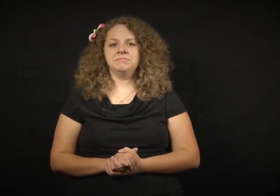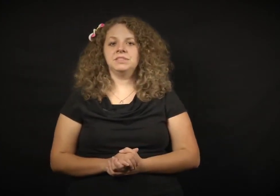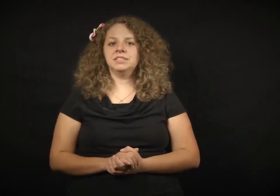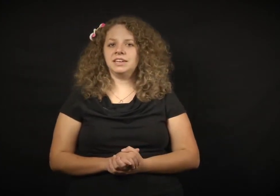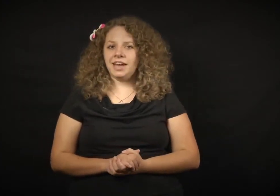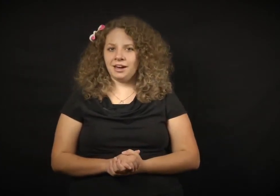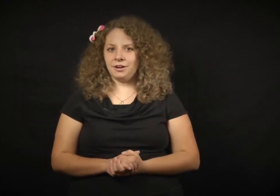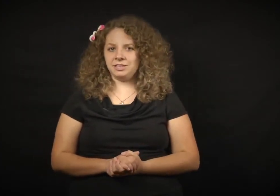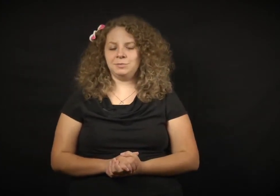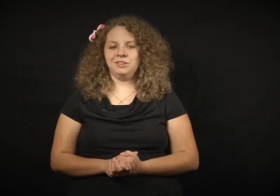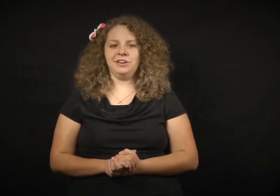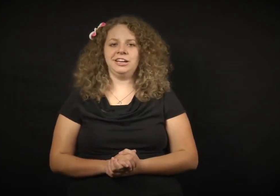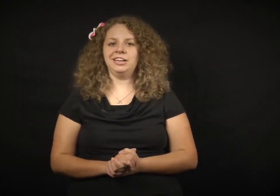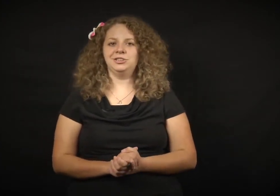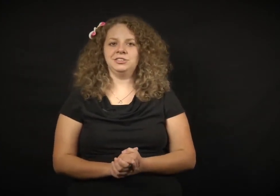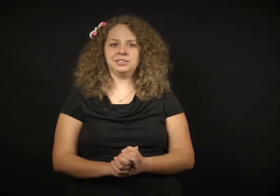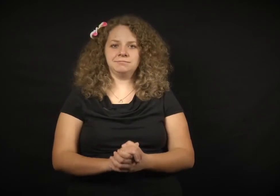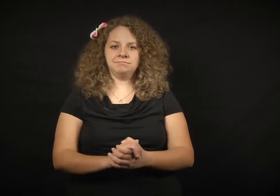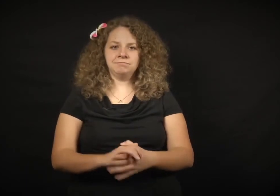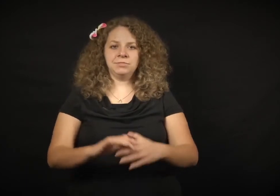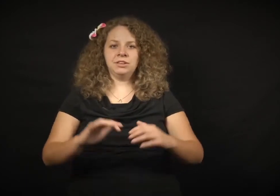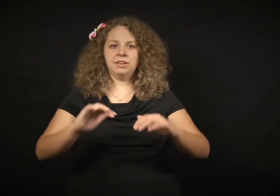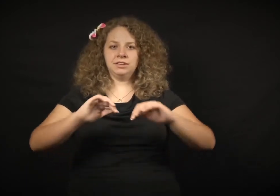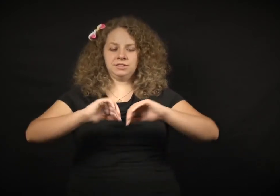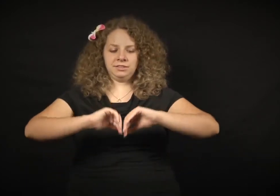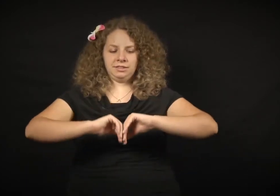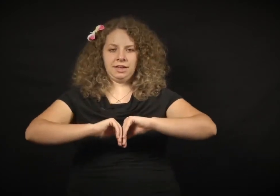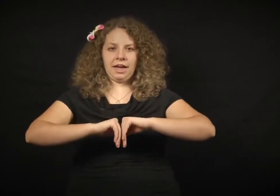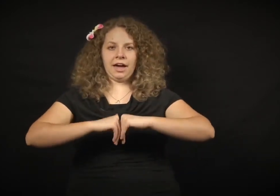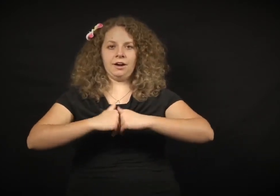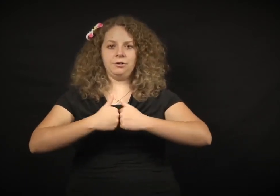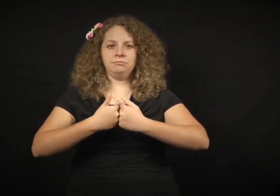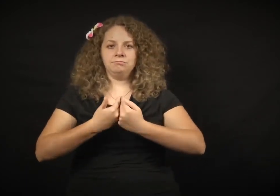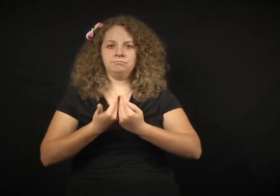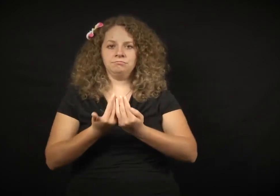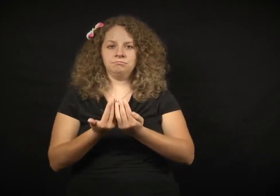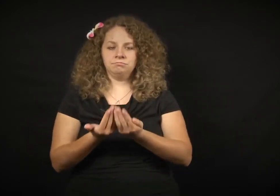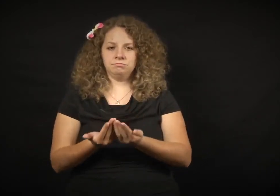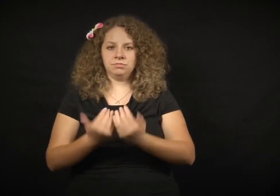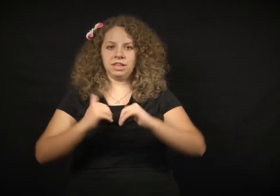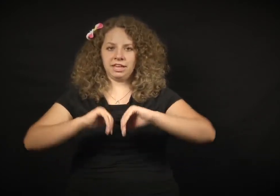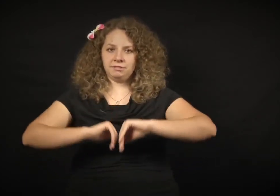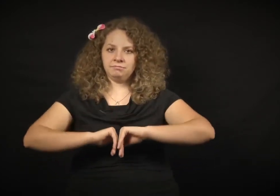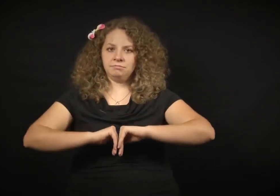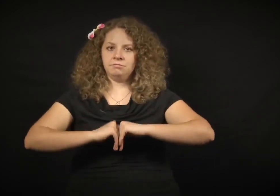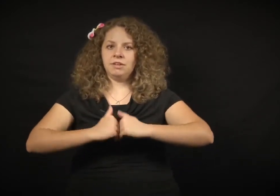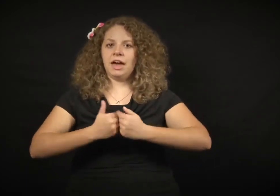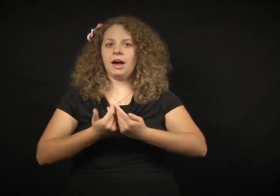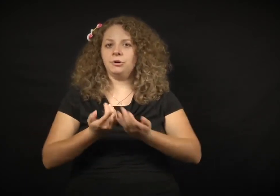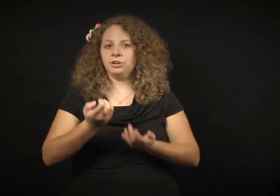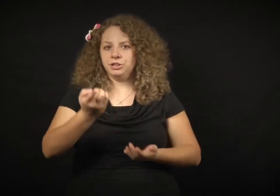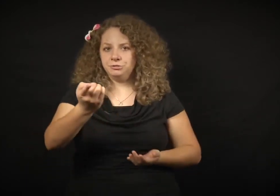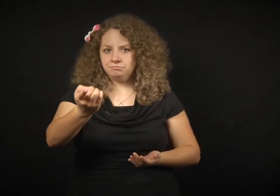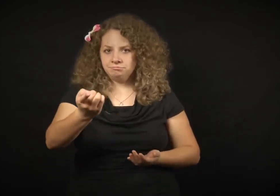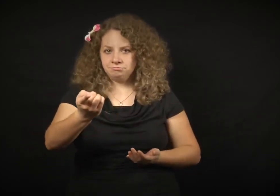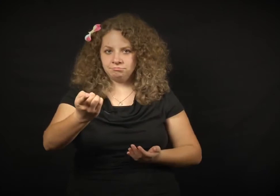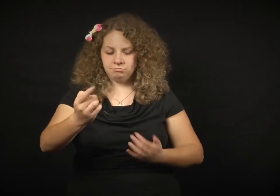The sign how has many variations. How, like how are you, with